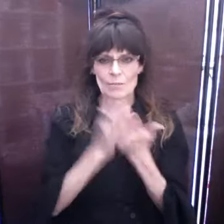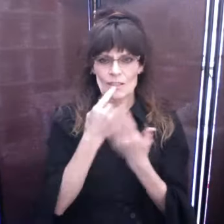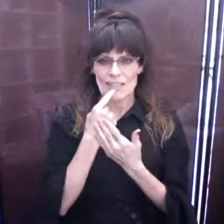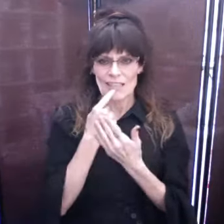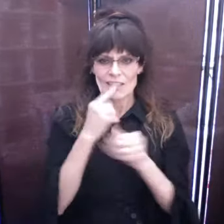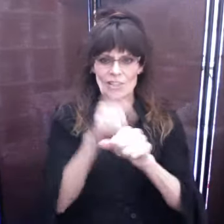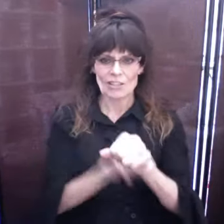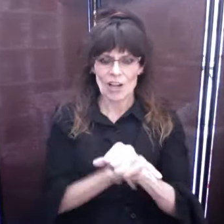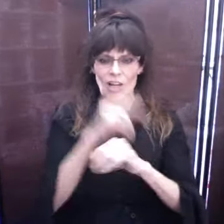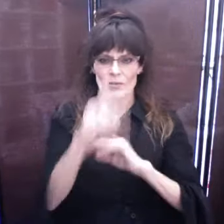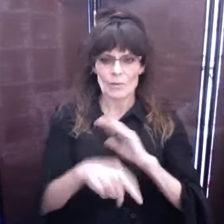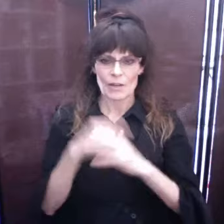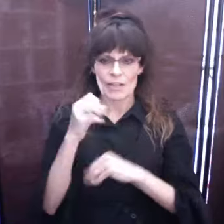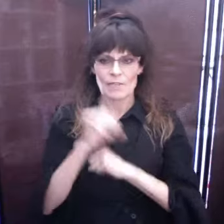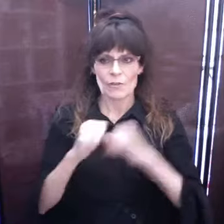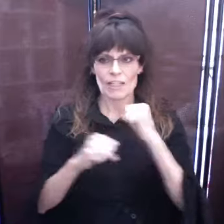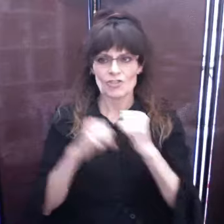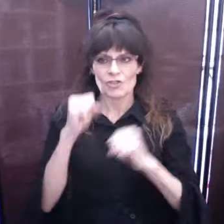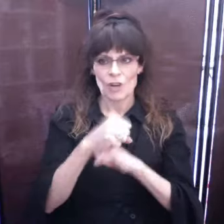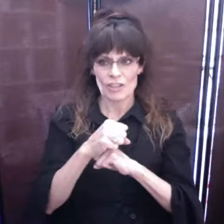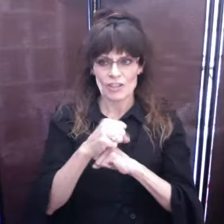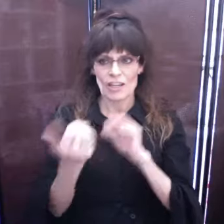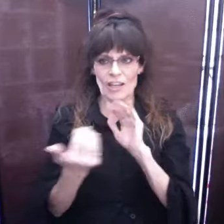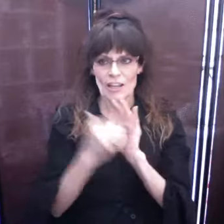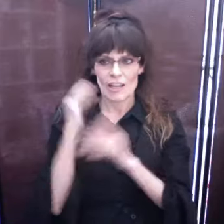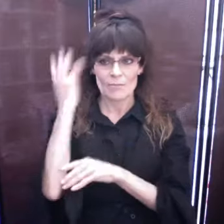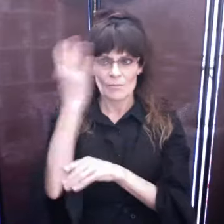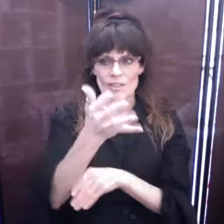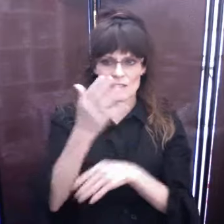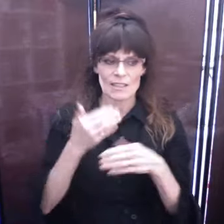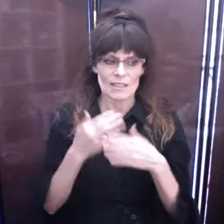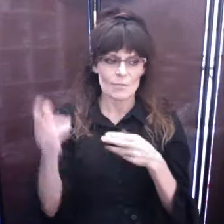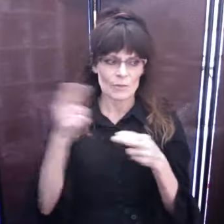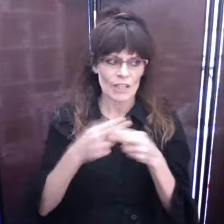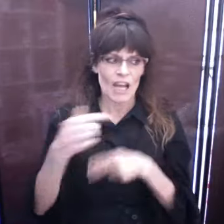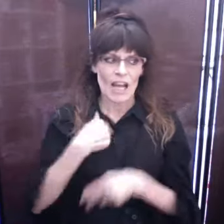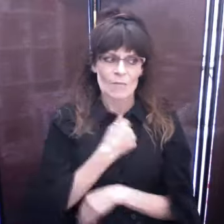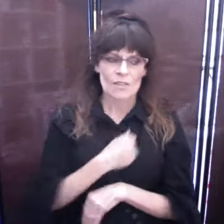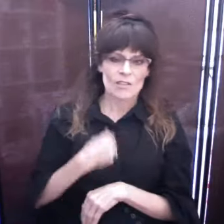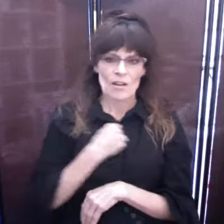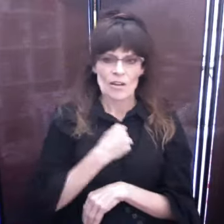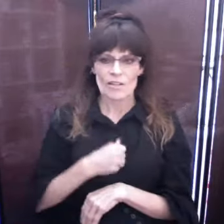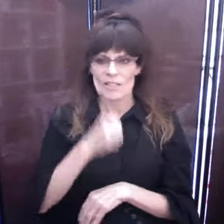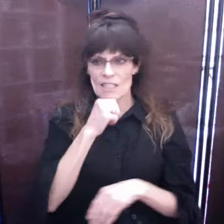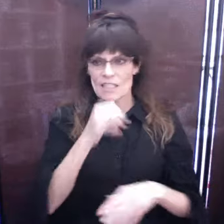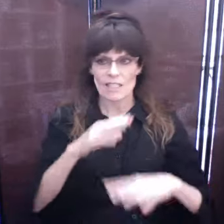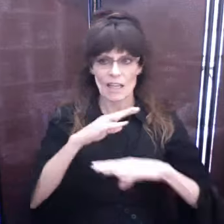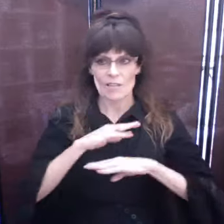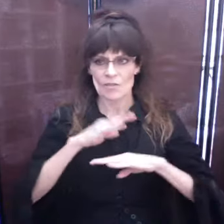of reconstruction ahead. A simple, remorseful mumbling that we are sorry isn't going to fill the bill. In this case, you guys,